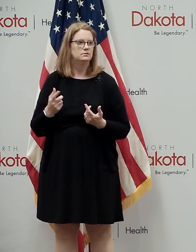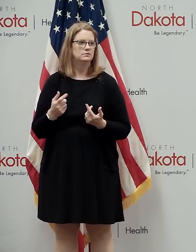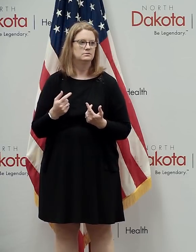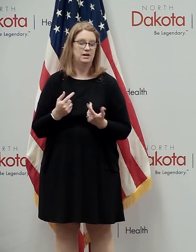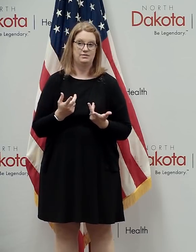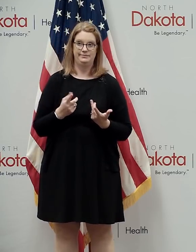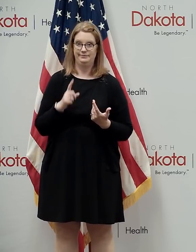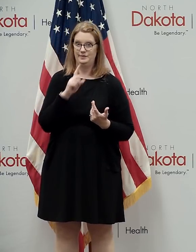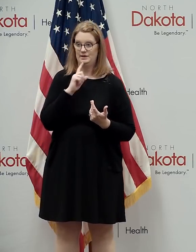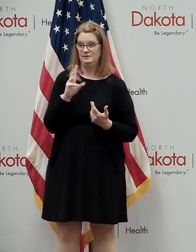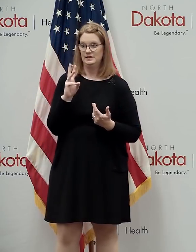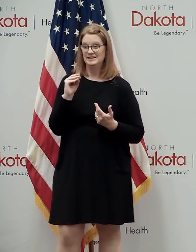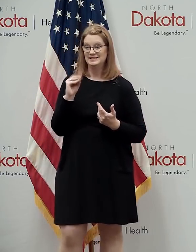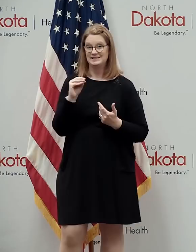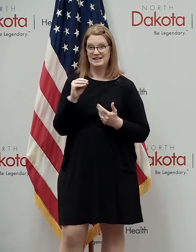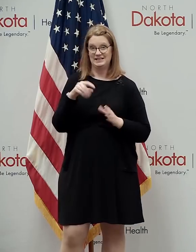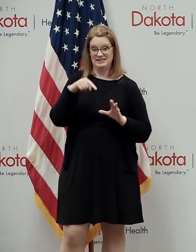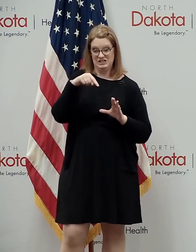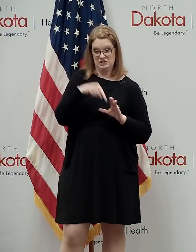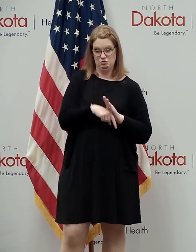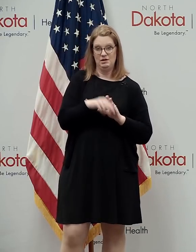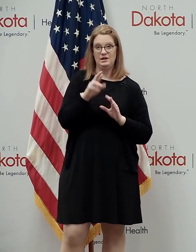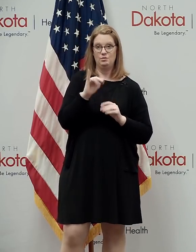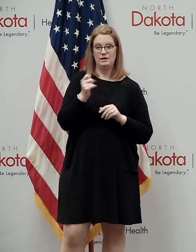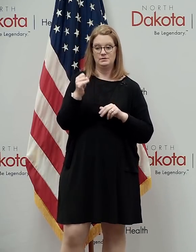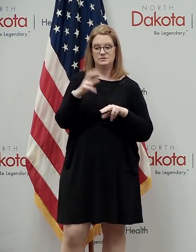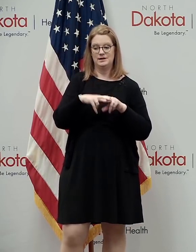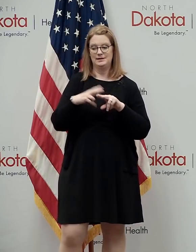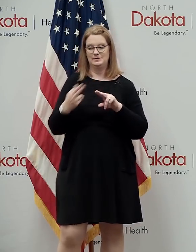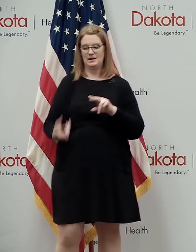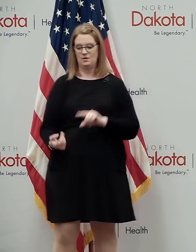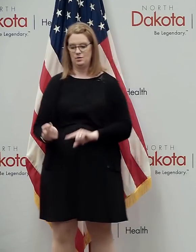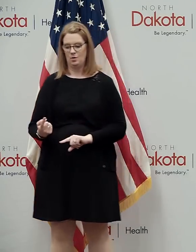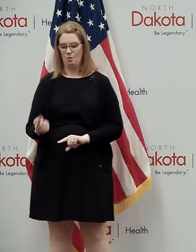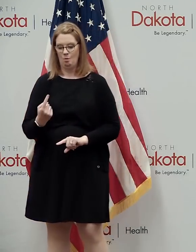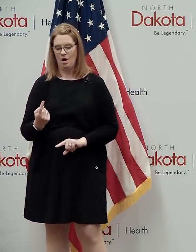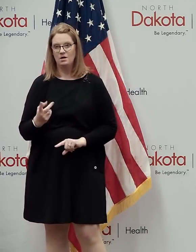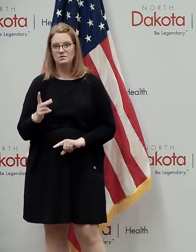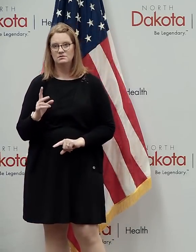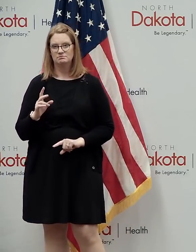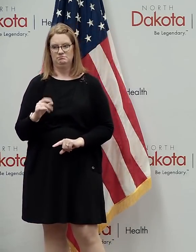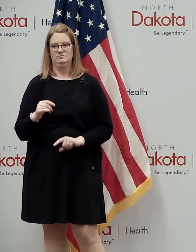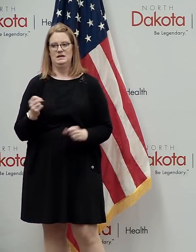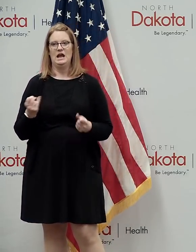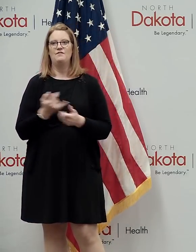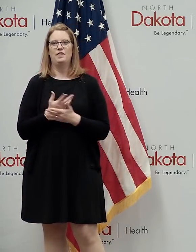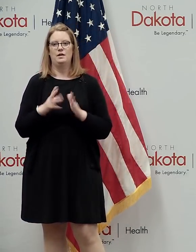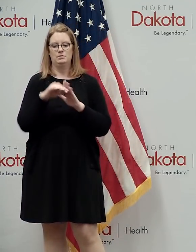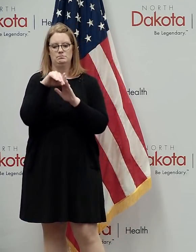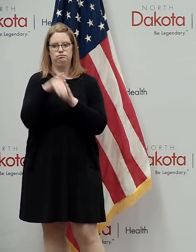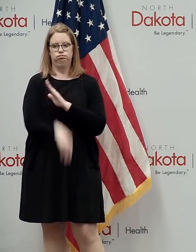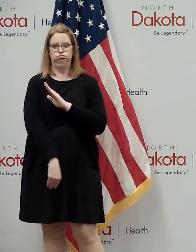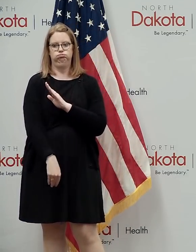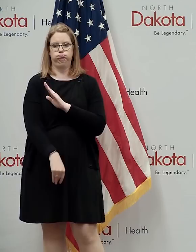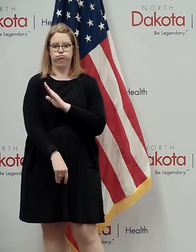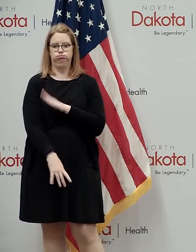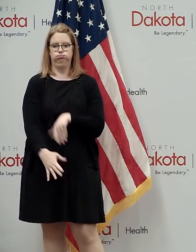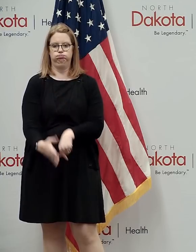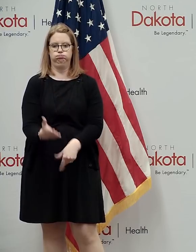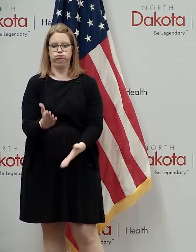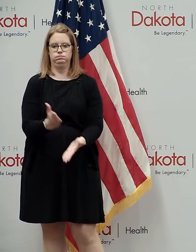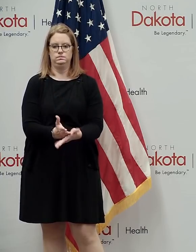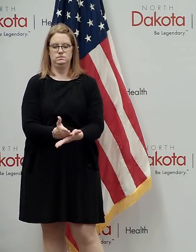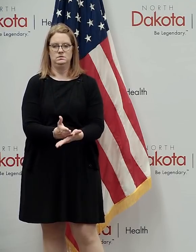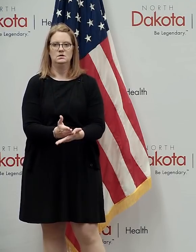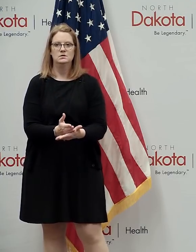were down from 60 drilling rigs down to 1. Fracking crews down. Everything was down in our state. And so